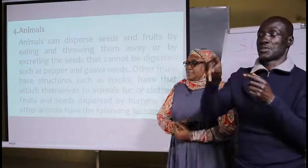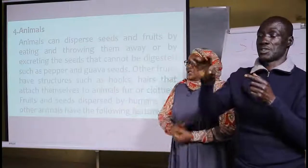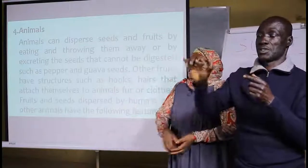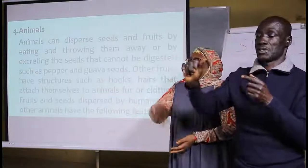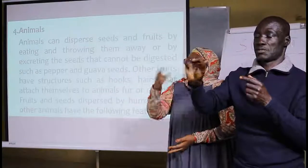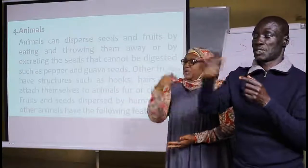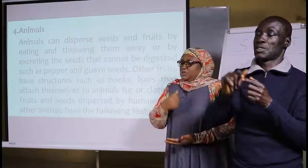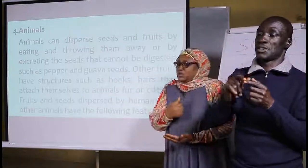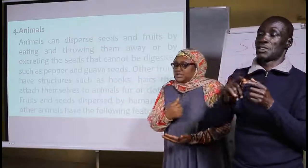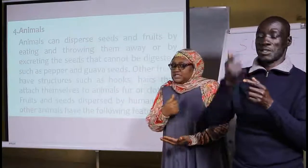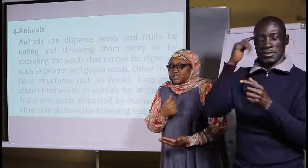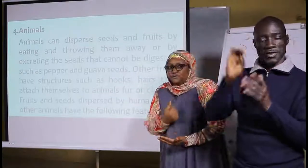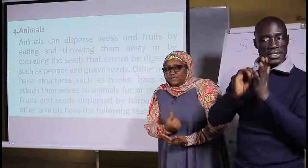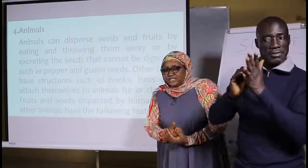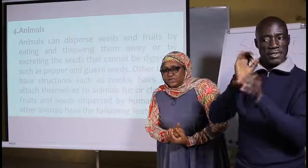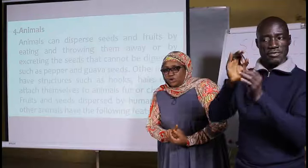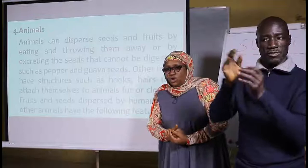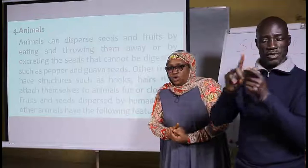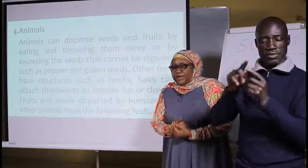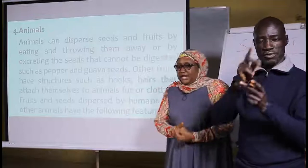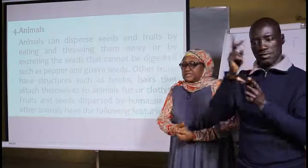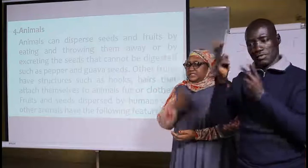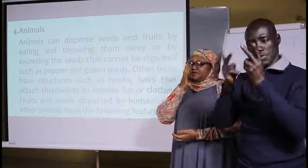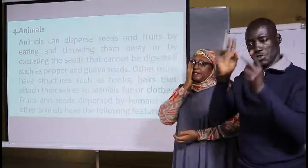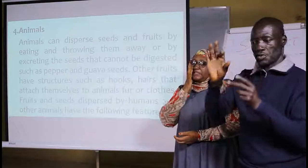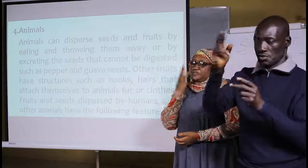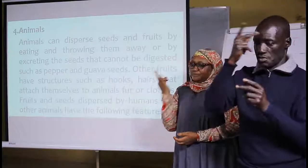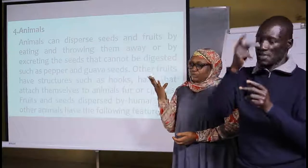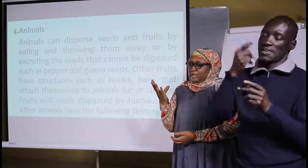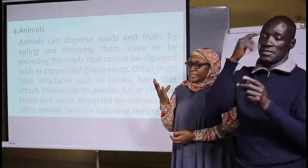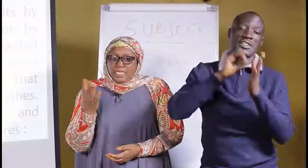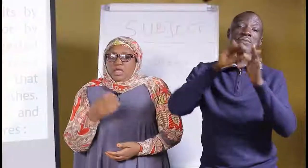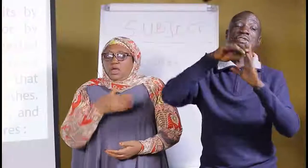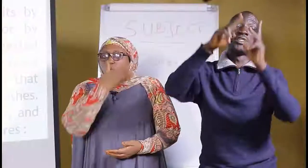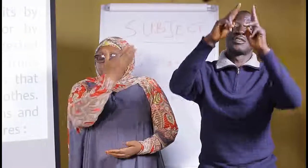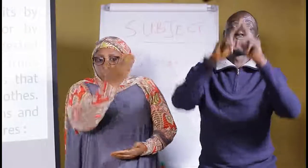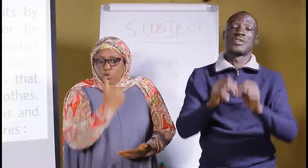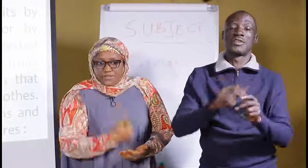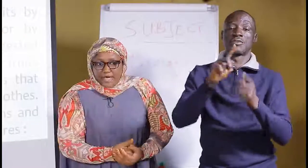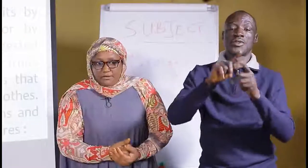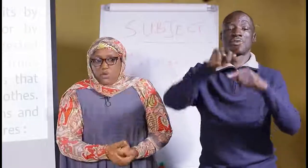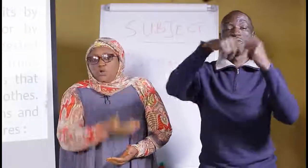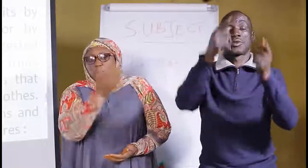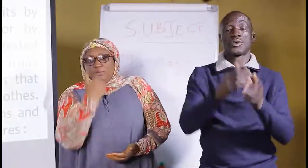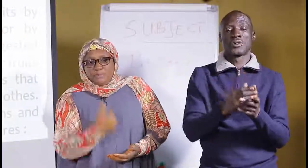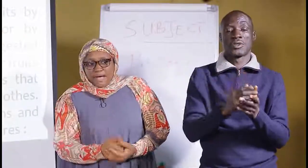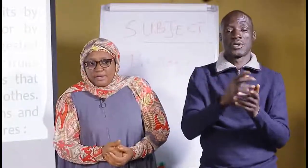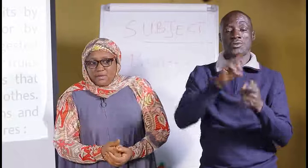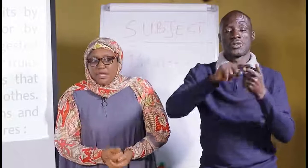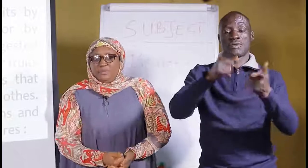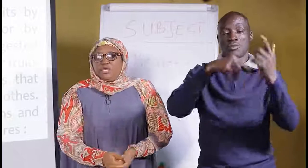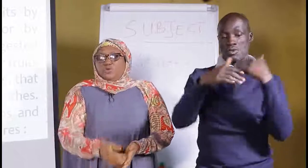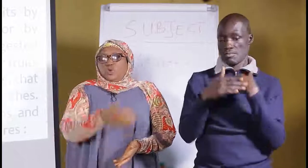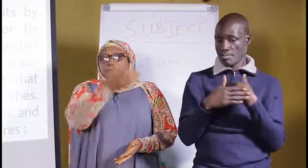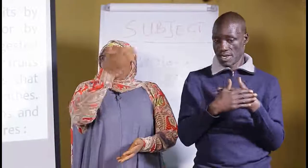an example. If maybe you decide to visit your parents in the village, when you go there, when you are coming